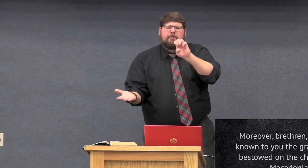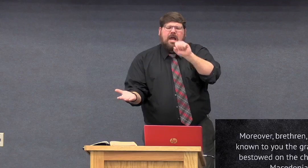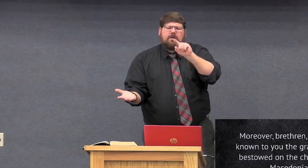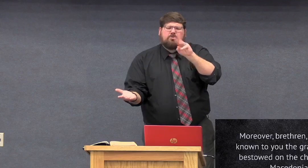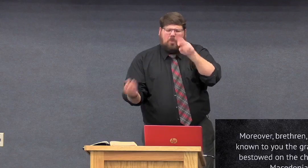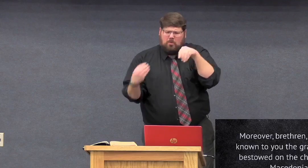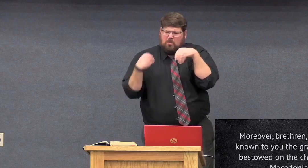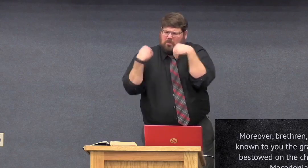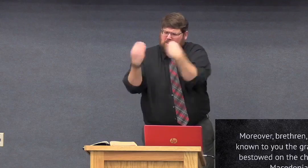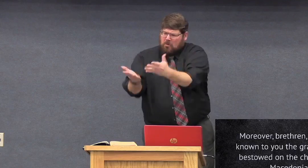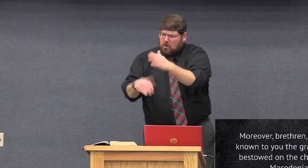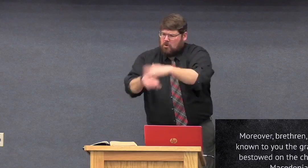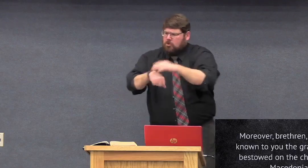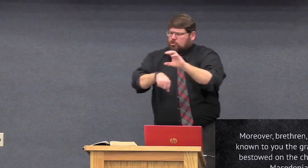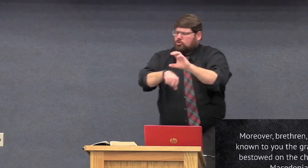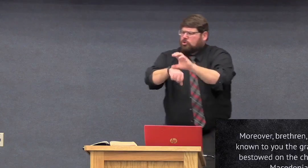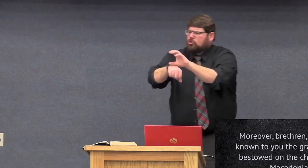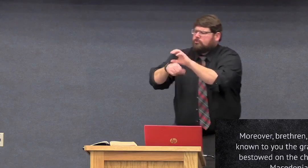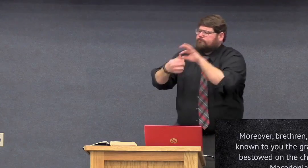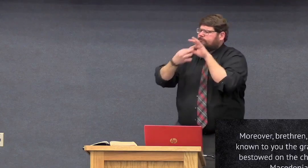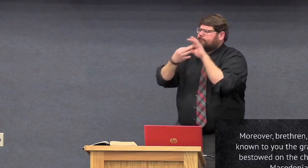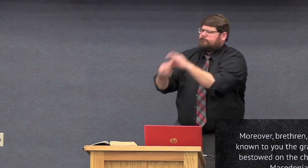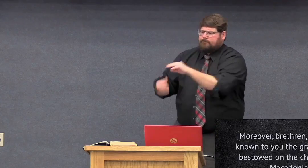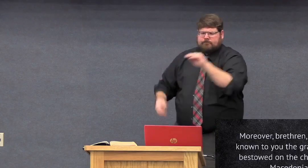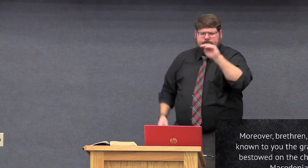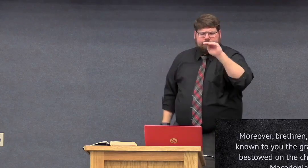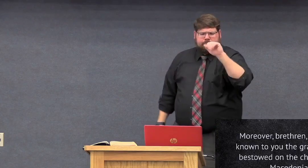bestowed on the churches of Macedonia,